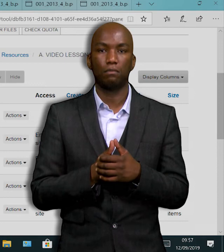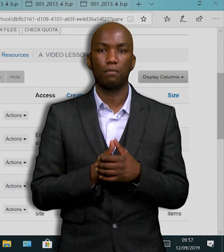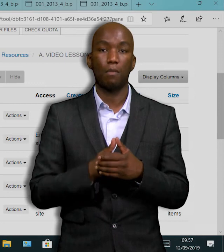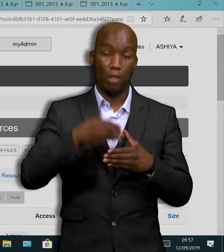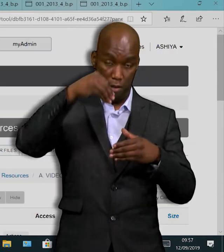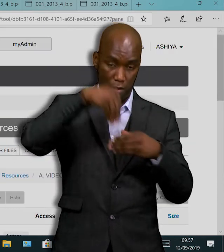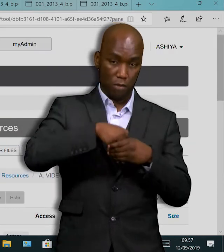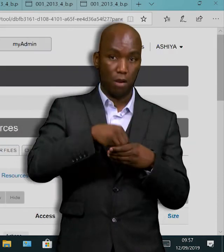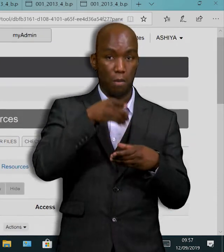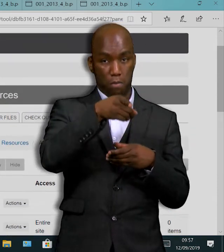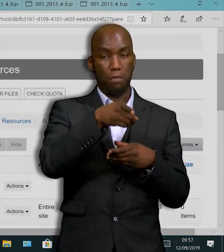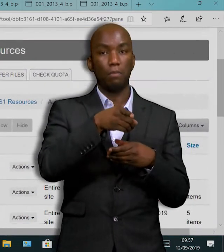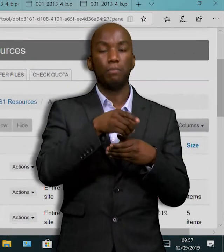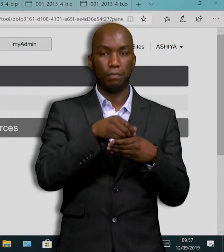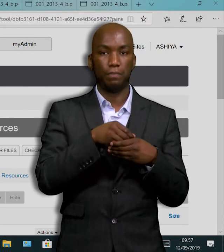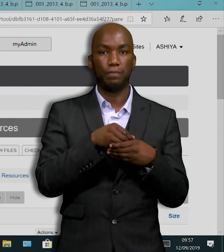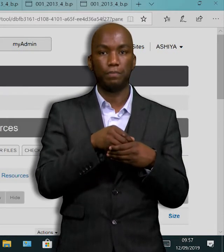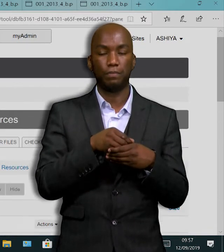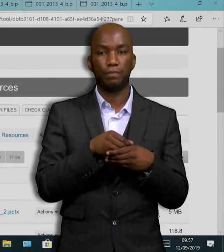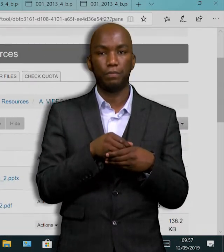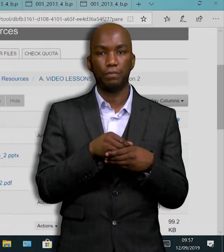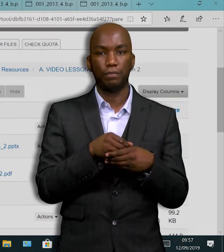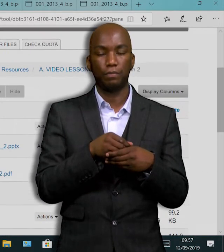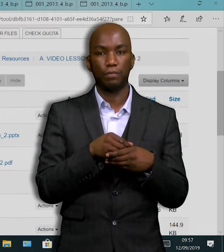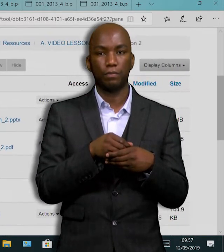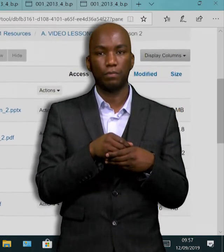I have also included slides